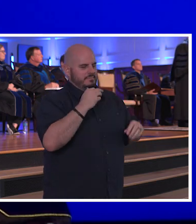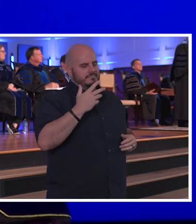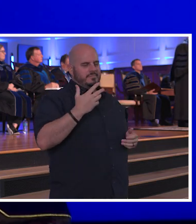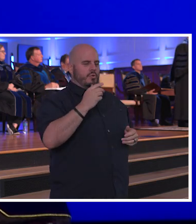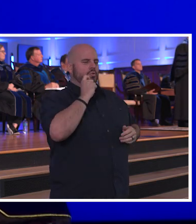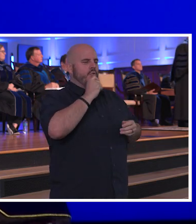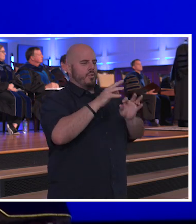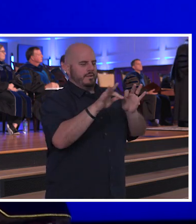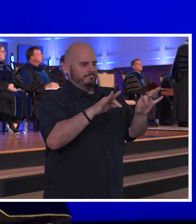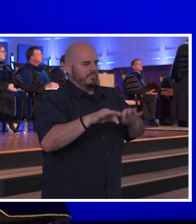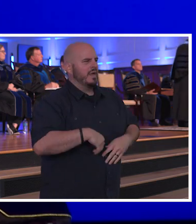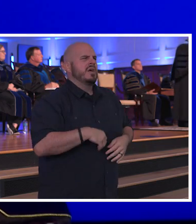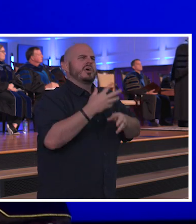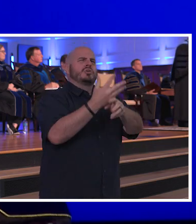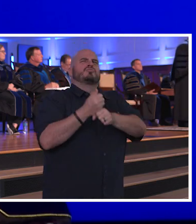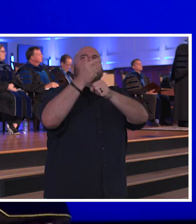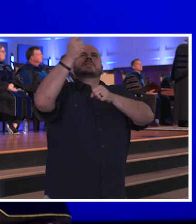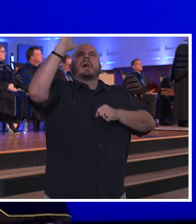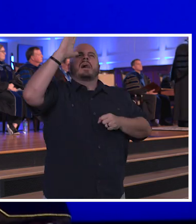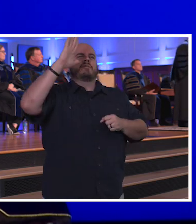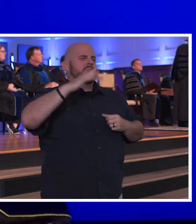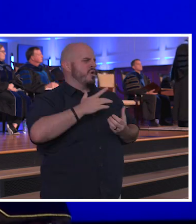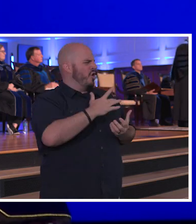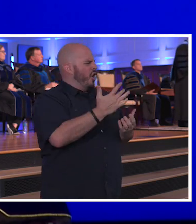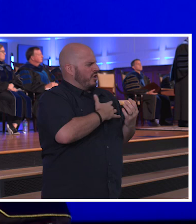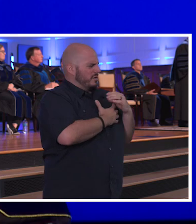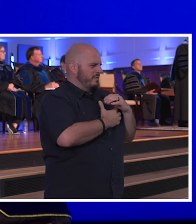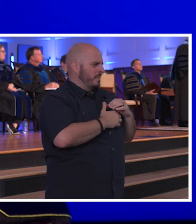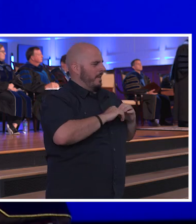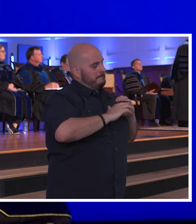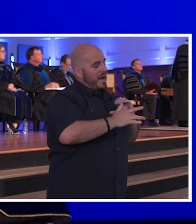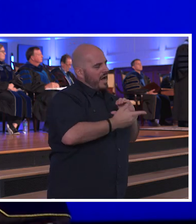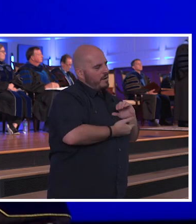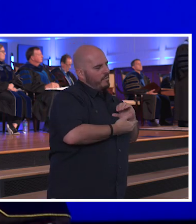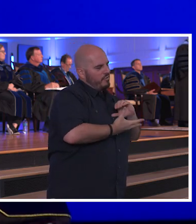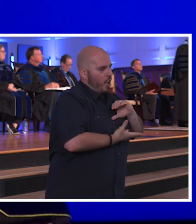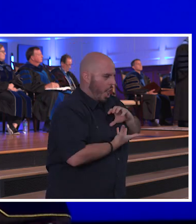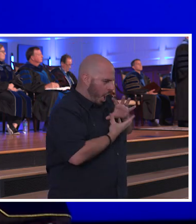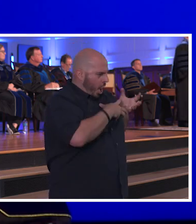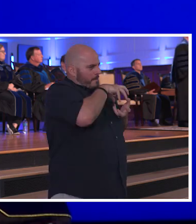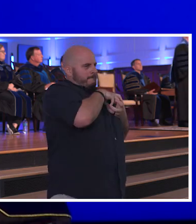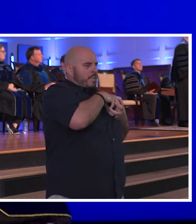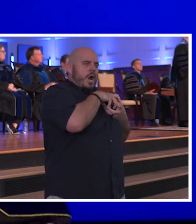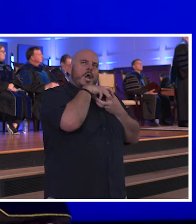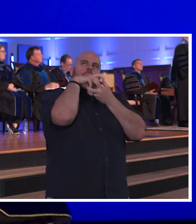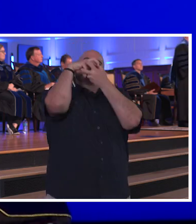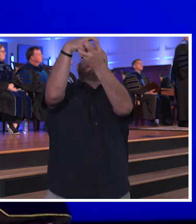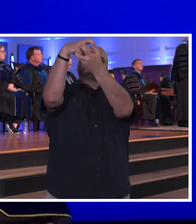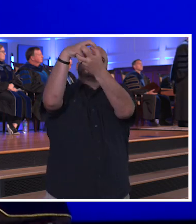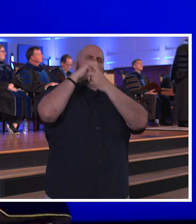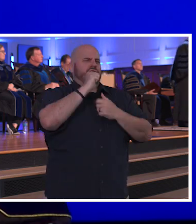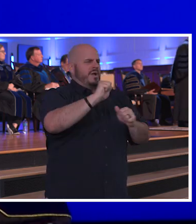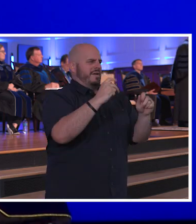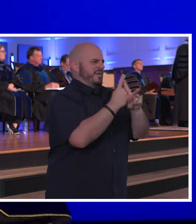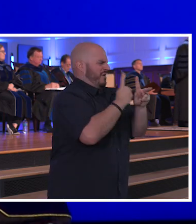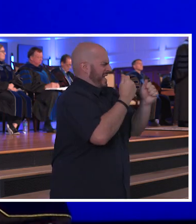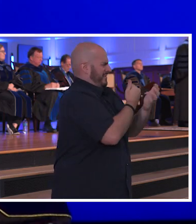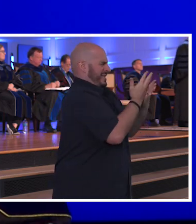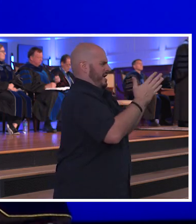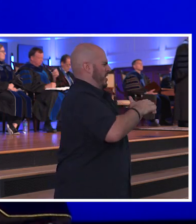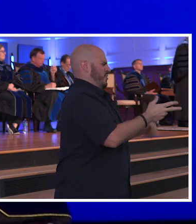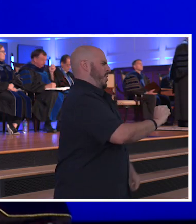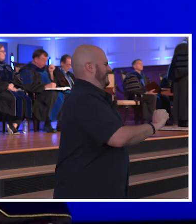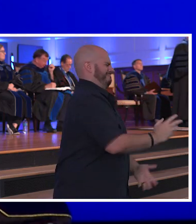from the bottom of your heart. Don't try to figure out everything on your own. Yvette